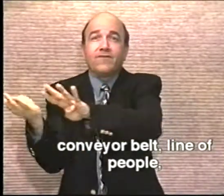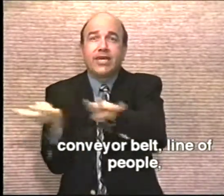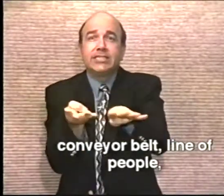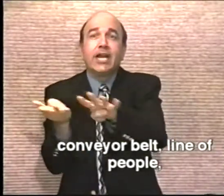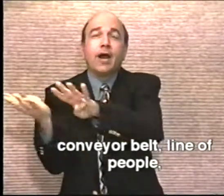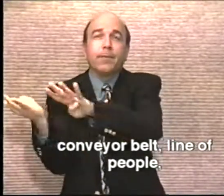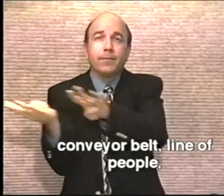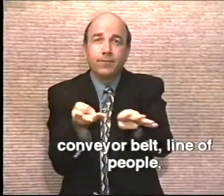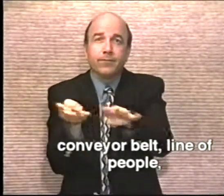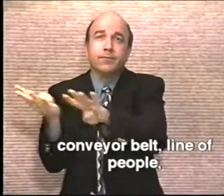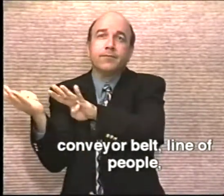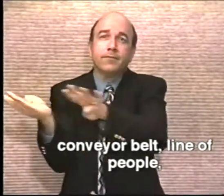facing up.